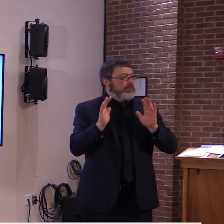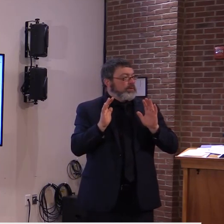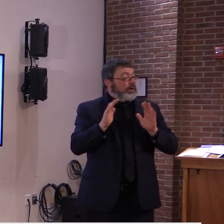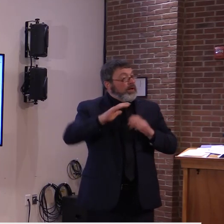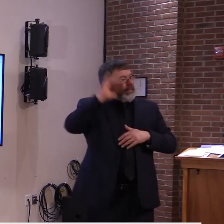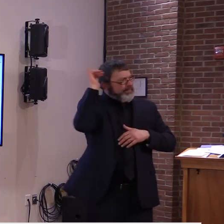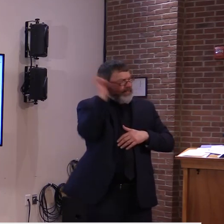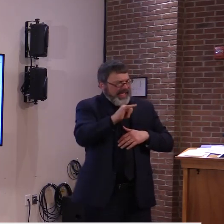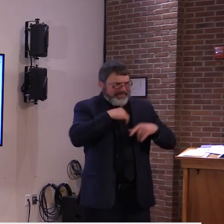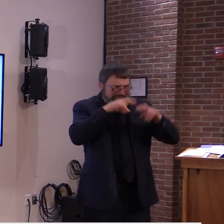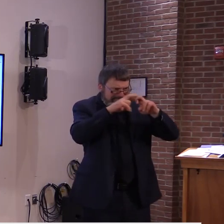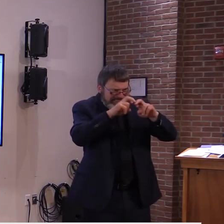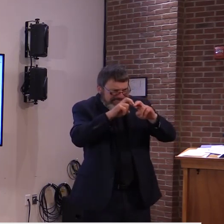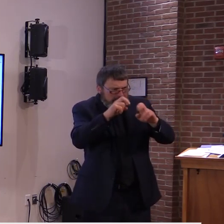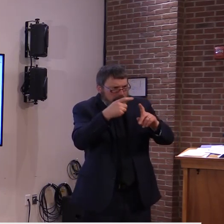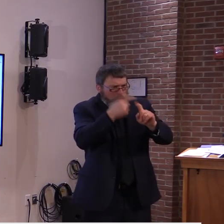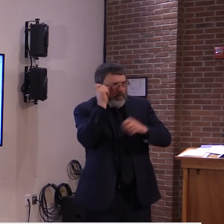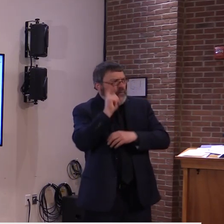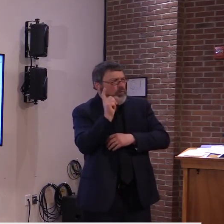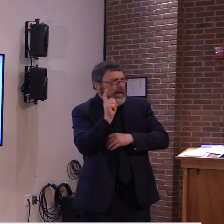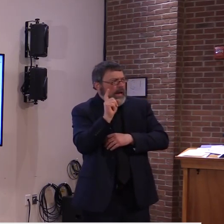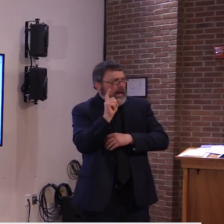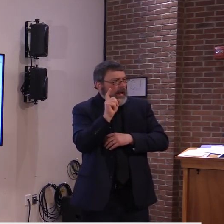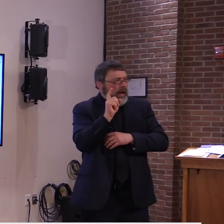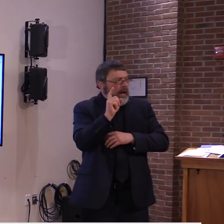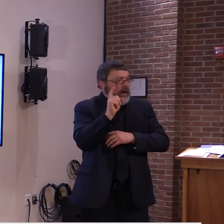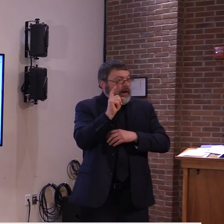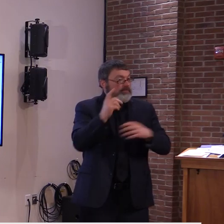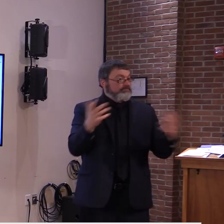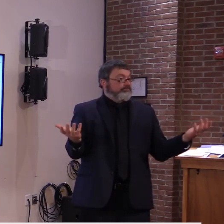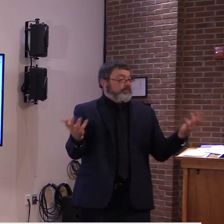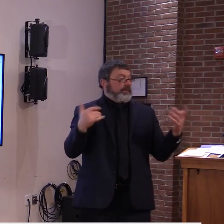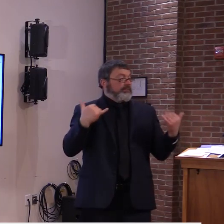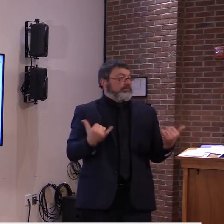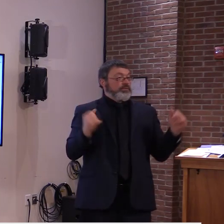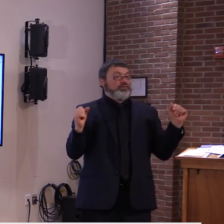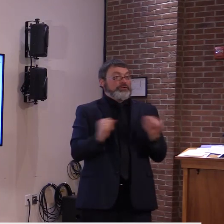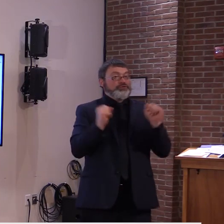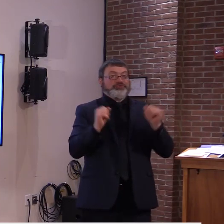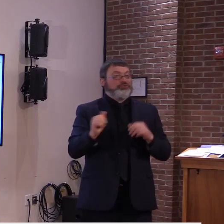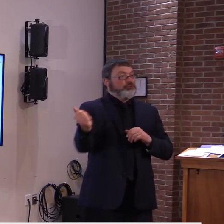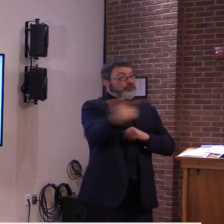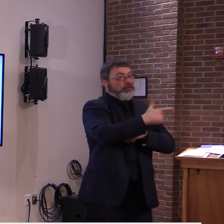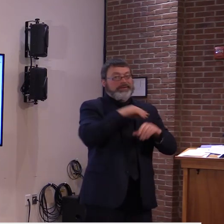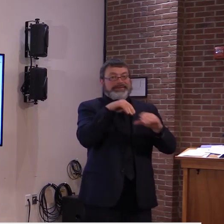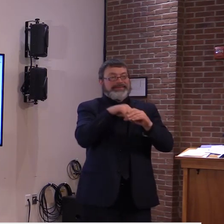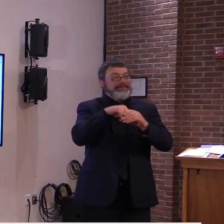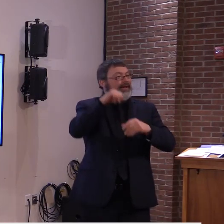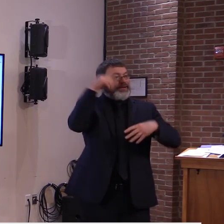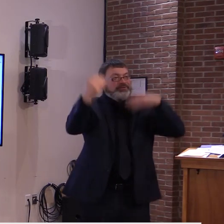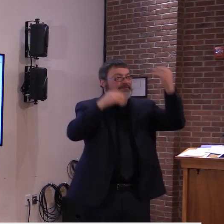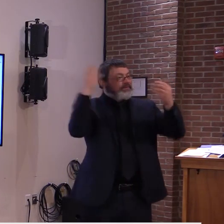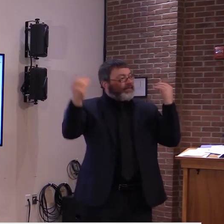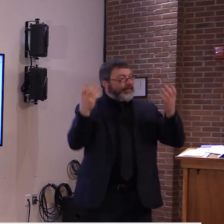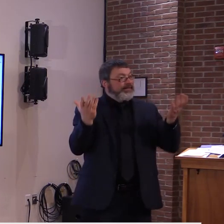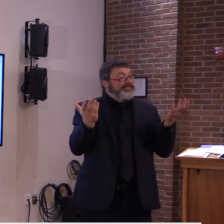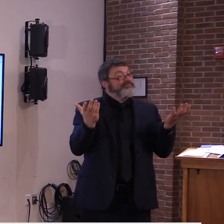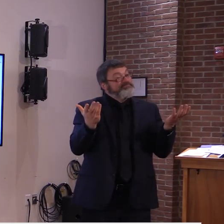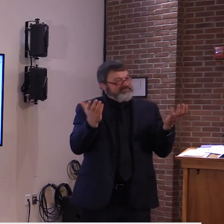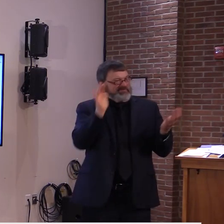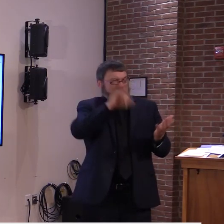regarding the fact that it is winter, people are congregating more together indoors in indoor settings. I'll speak